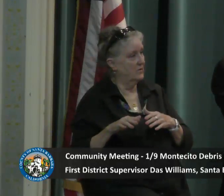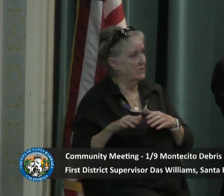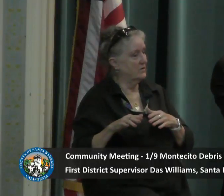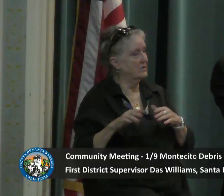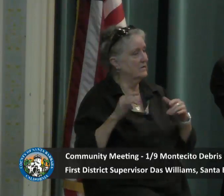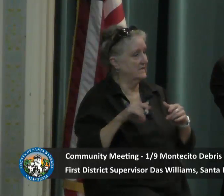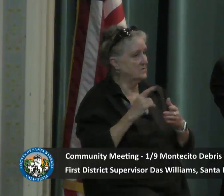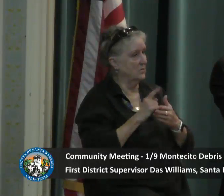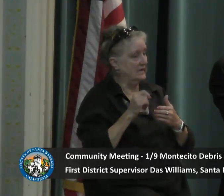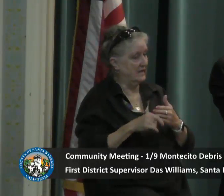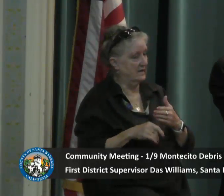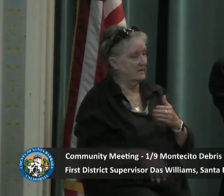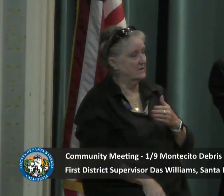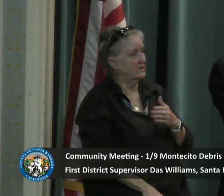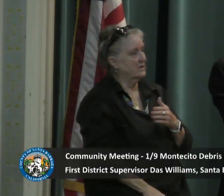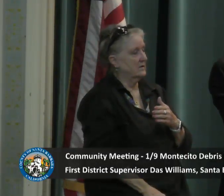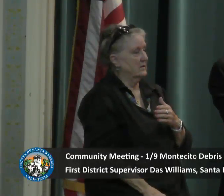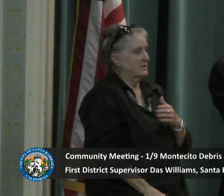this weekend.